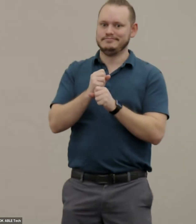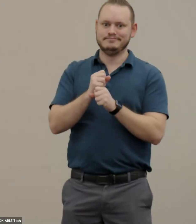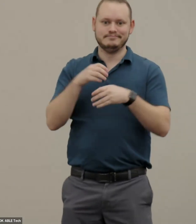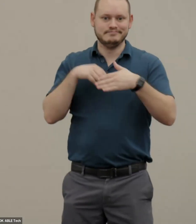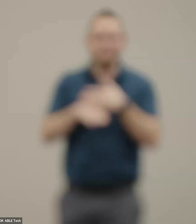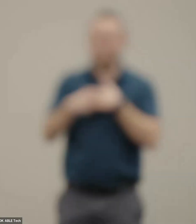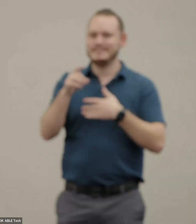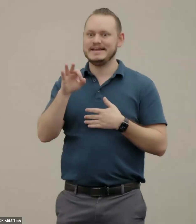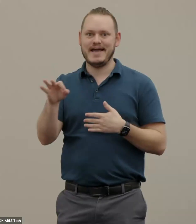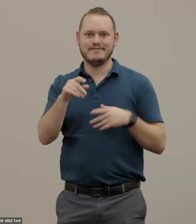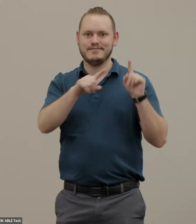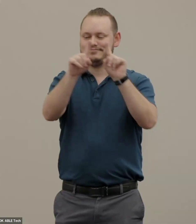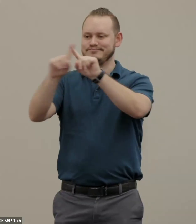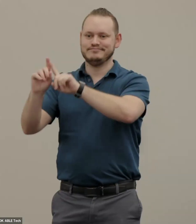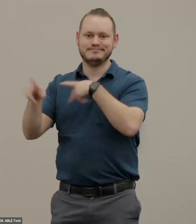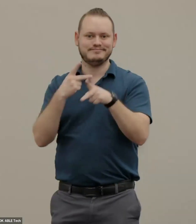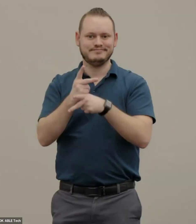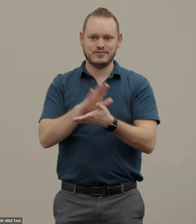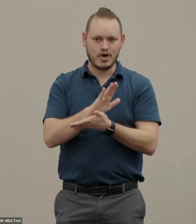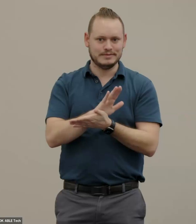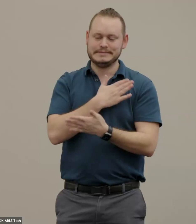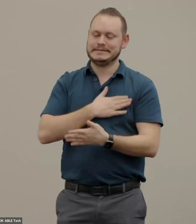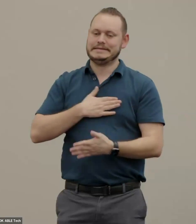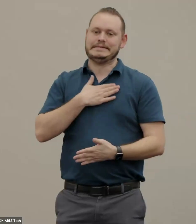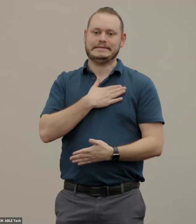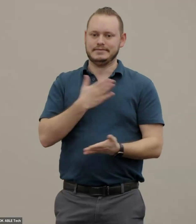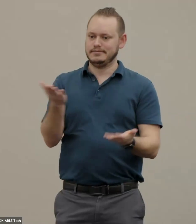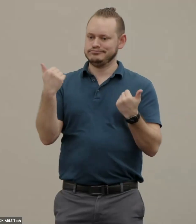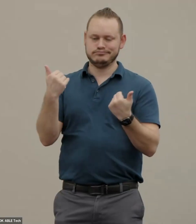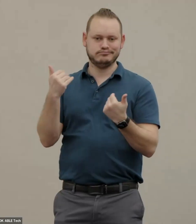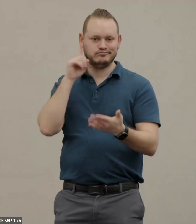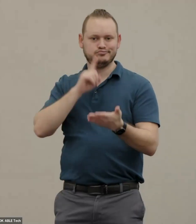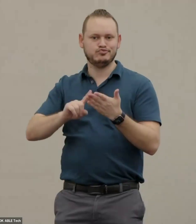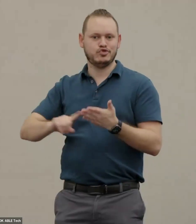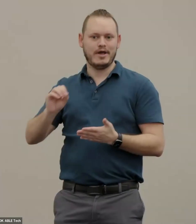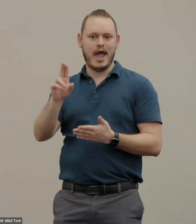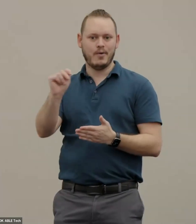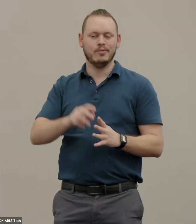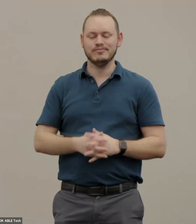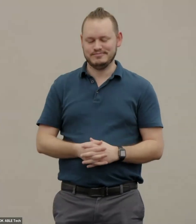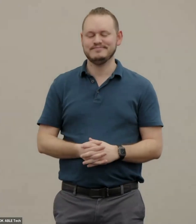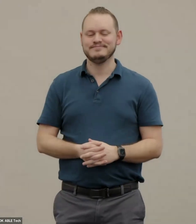from various different types of documents. So please feel free to check those out.